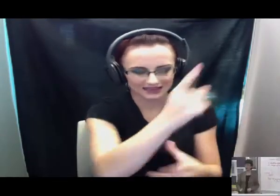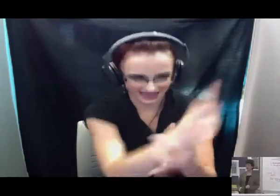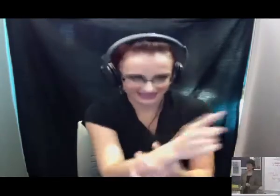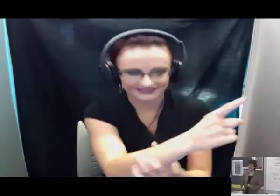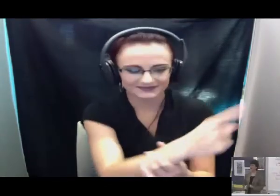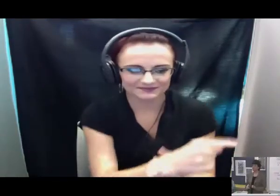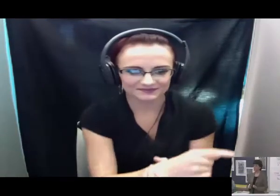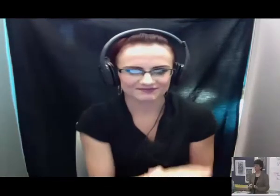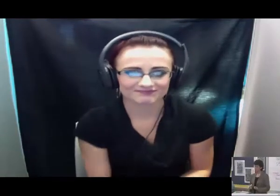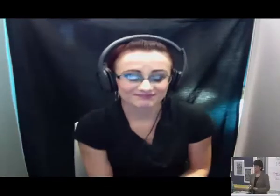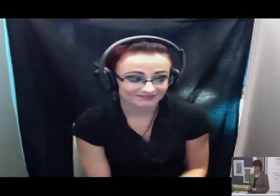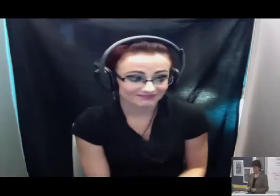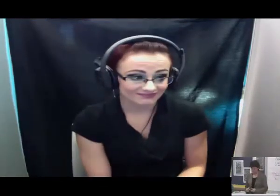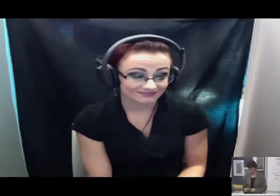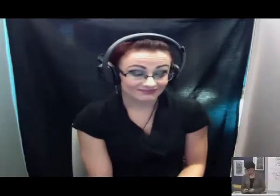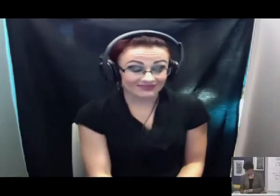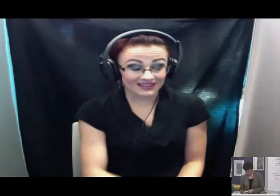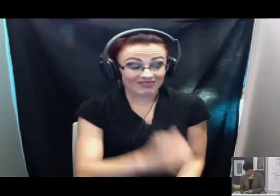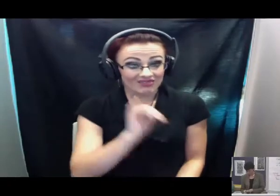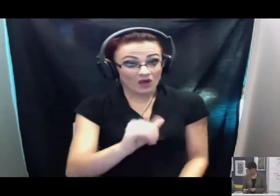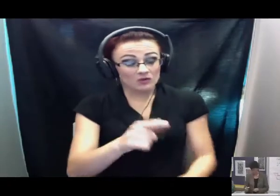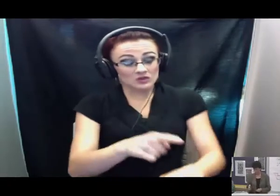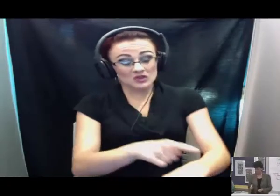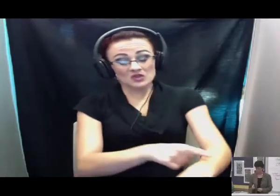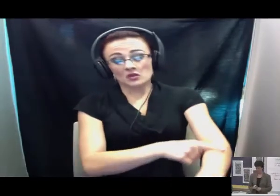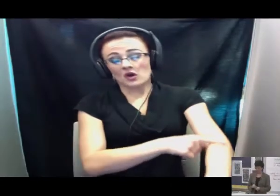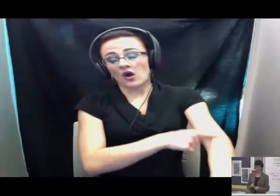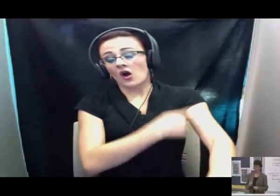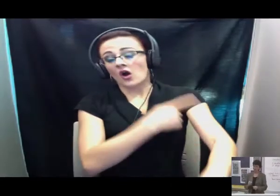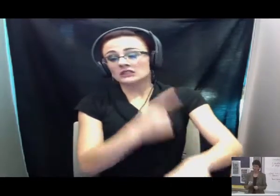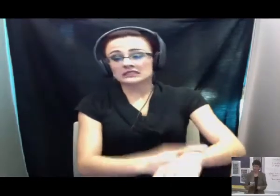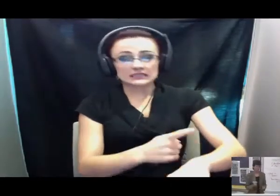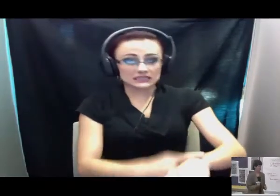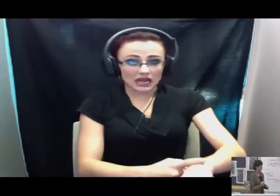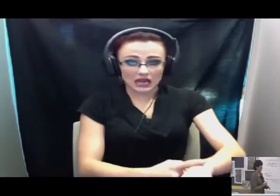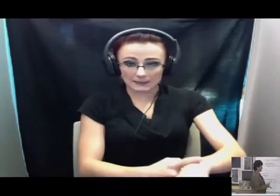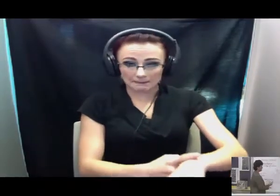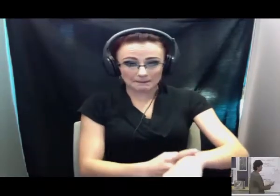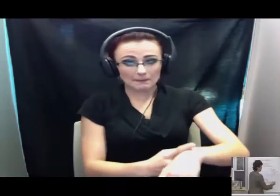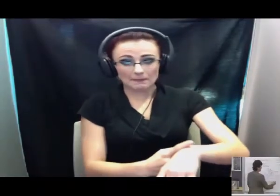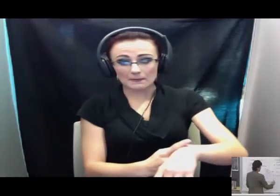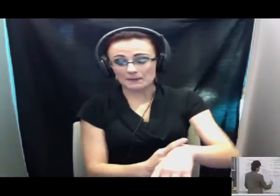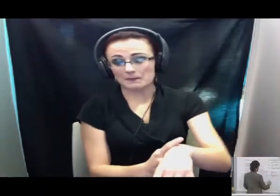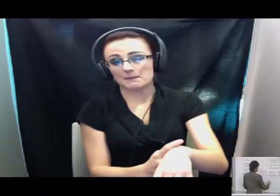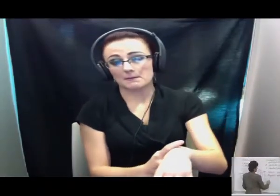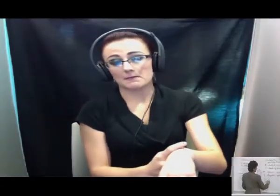Now, it was a long, hard journey, and we are talking about March